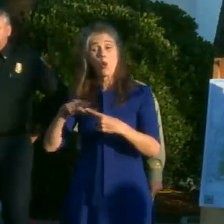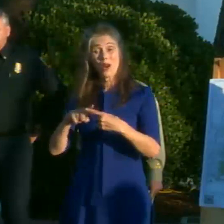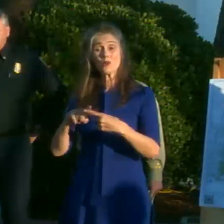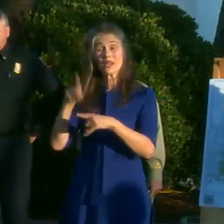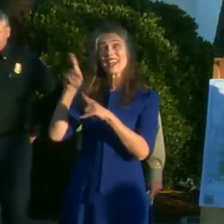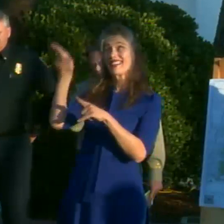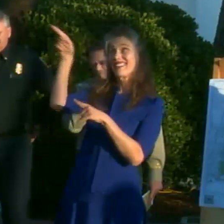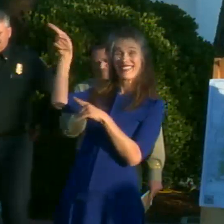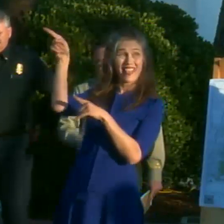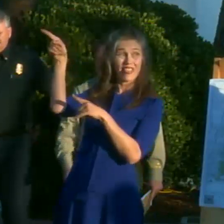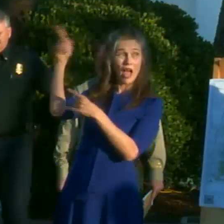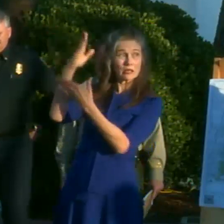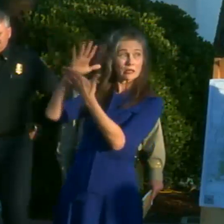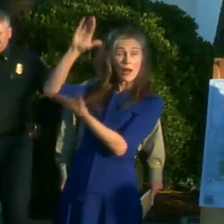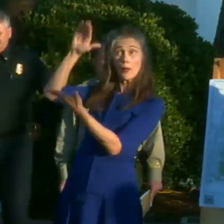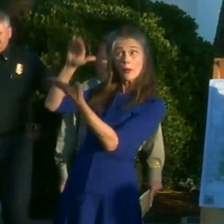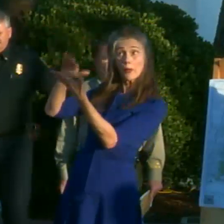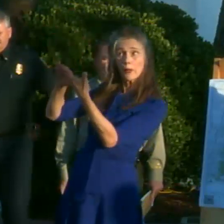handle on it.